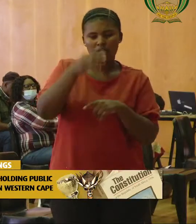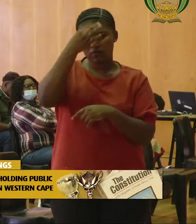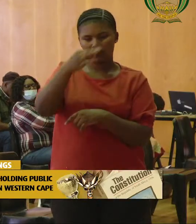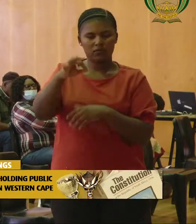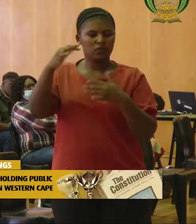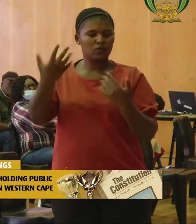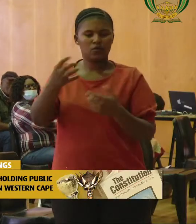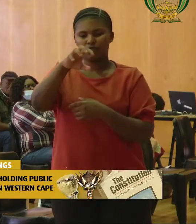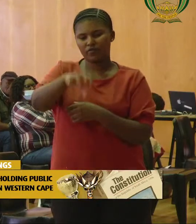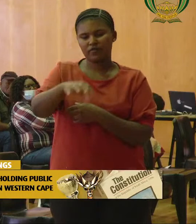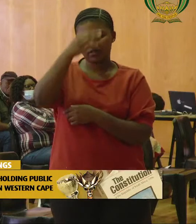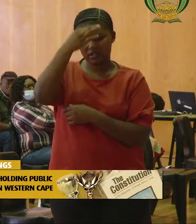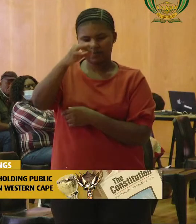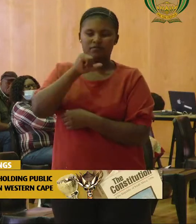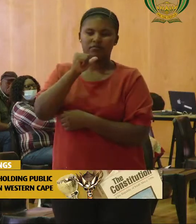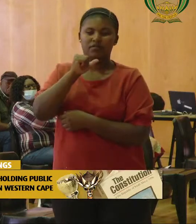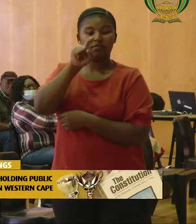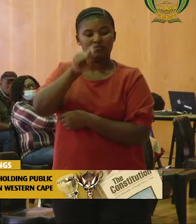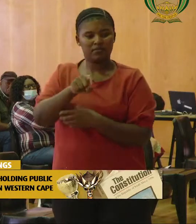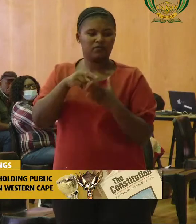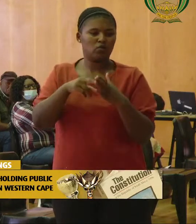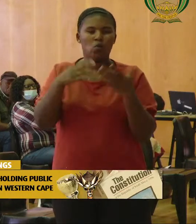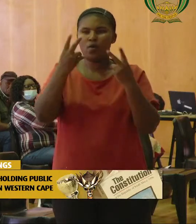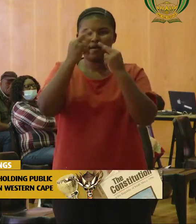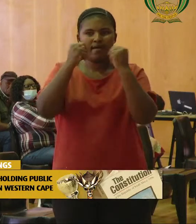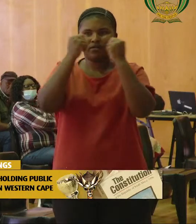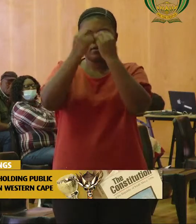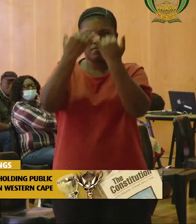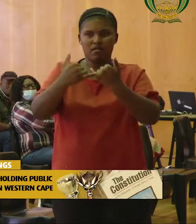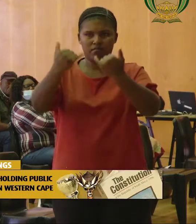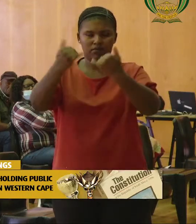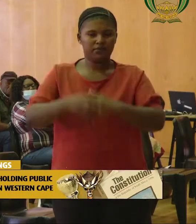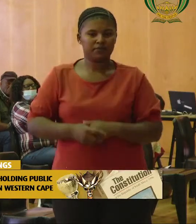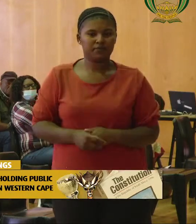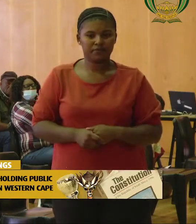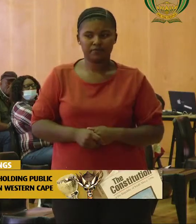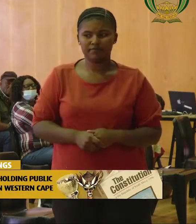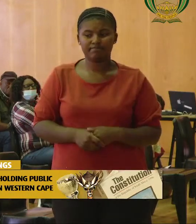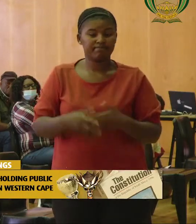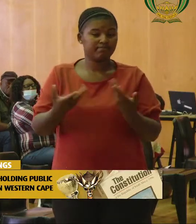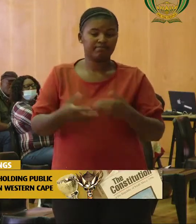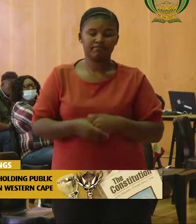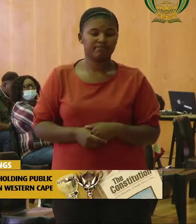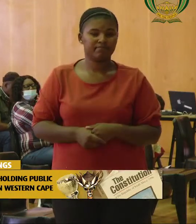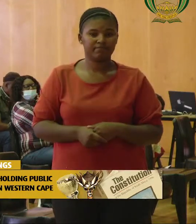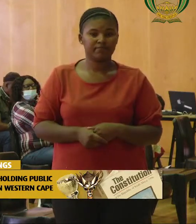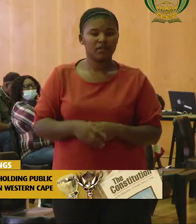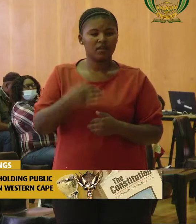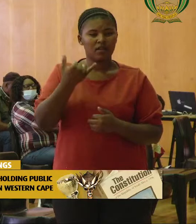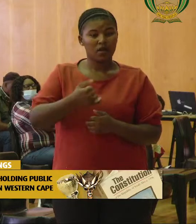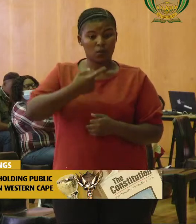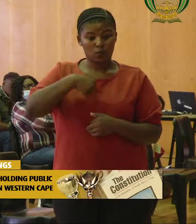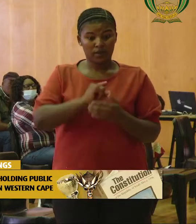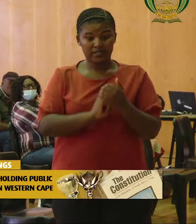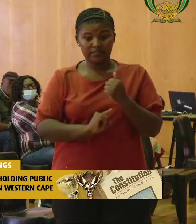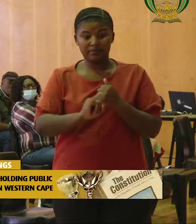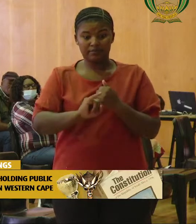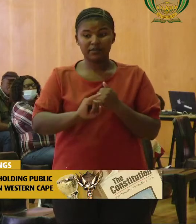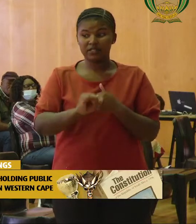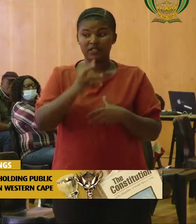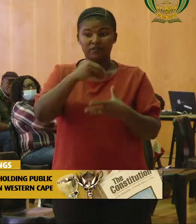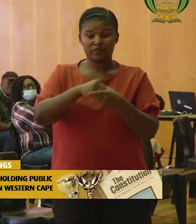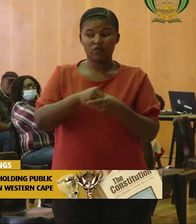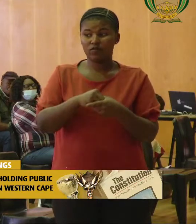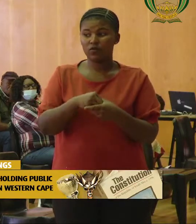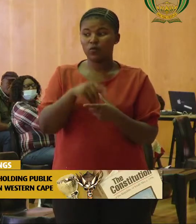be at provincial or in national parliament. It'll take away the space that is